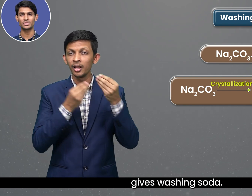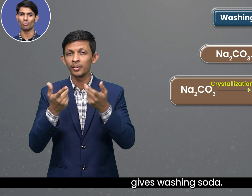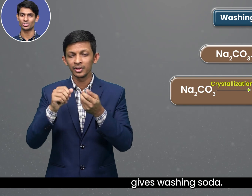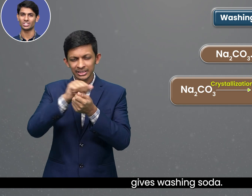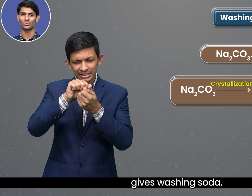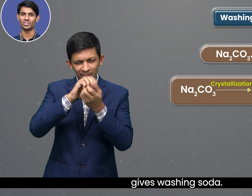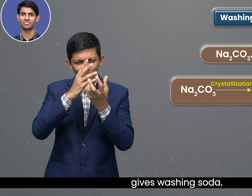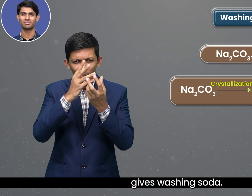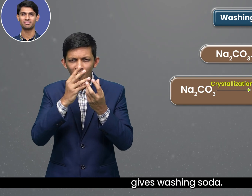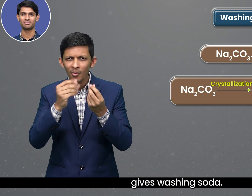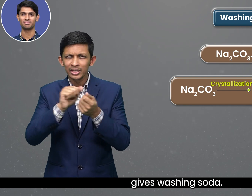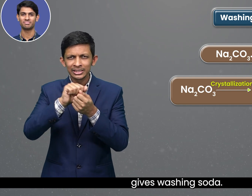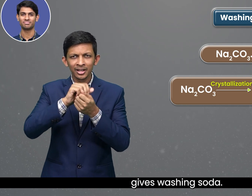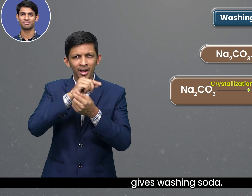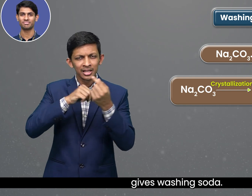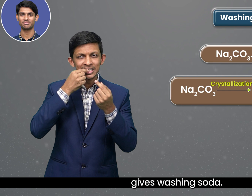gives washing soda.